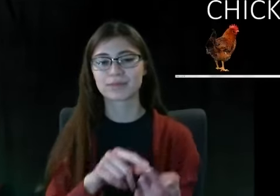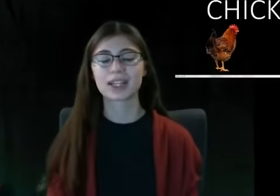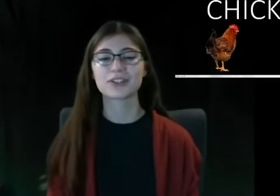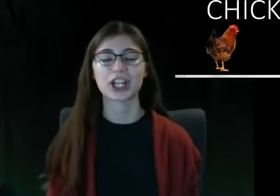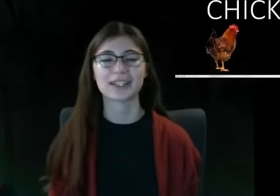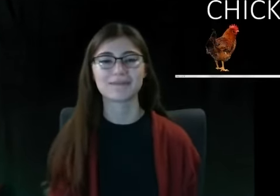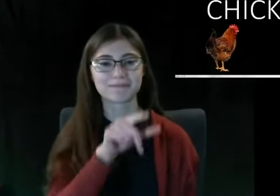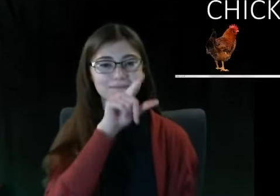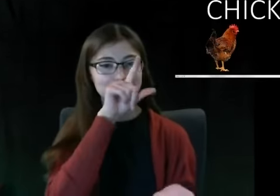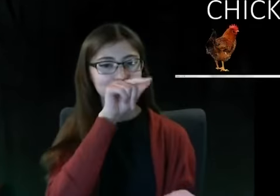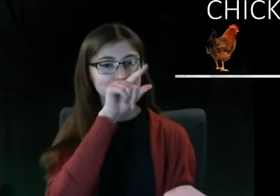Chicken.